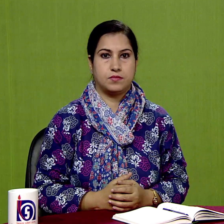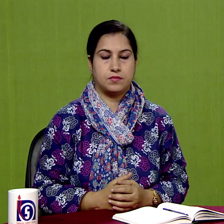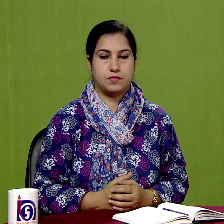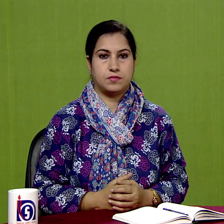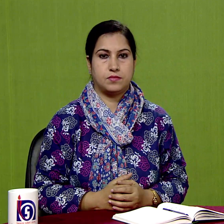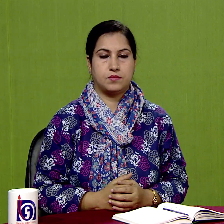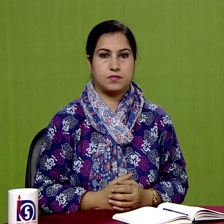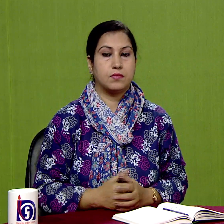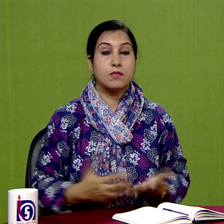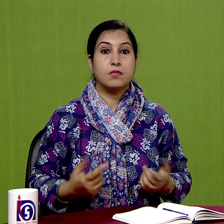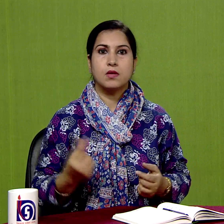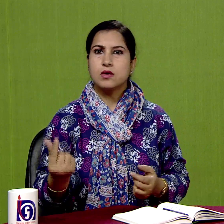Use of metals.